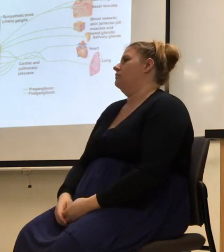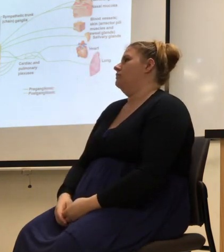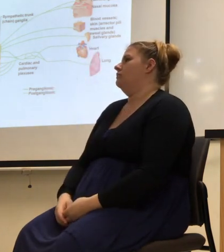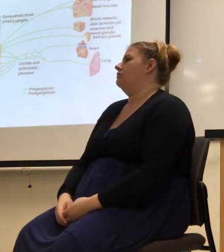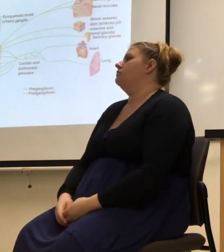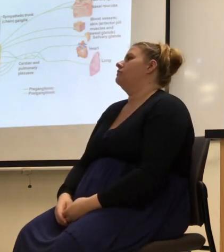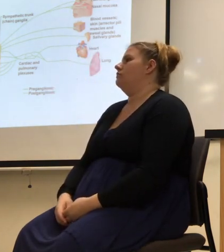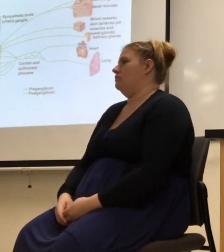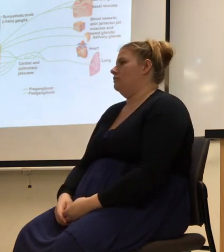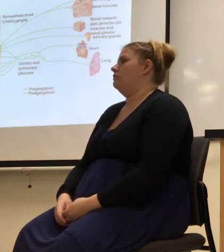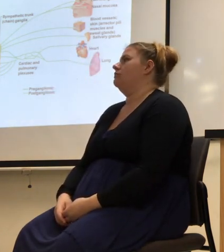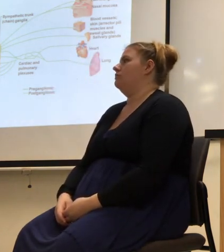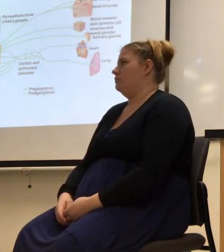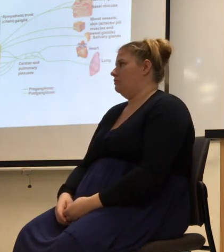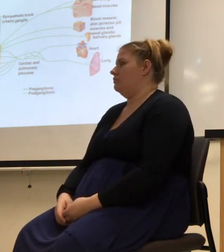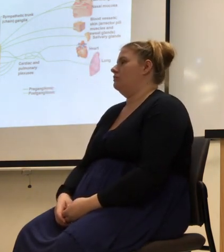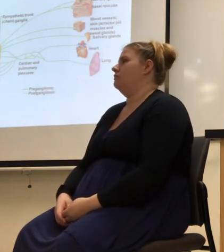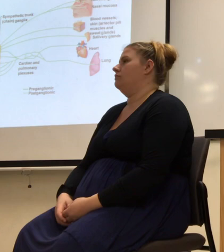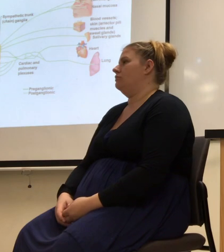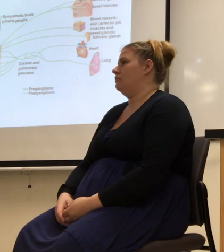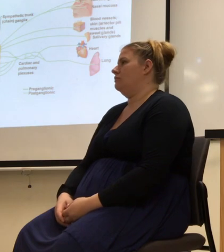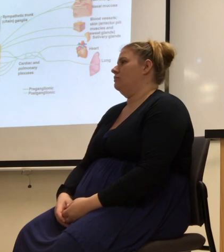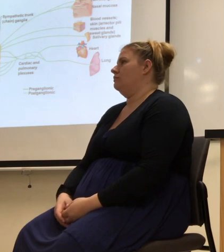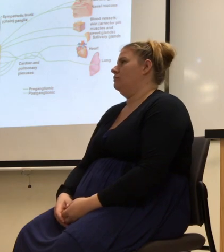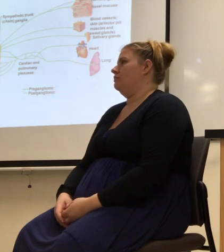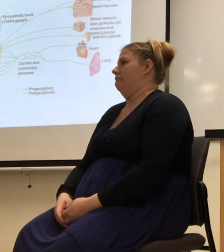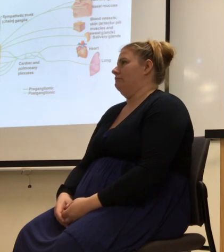it ascends up the chain.